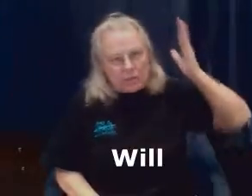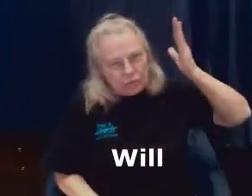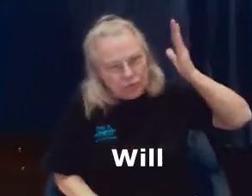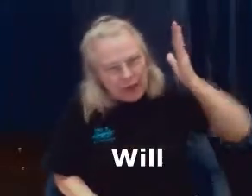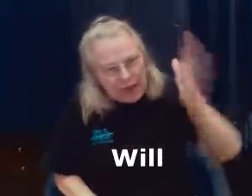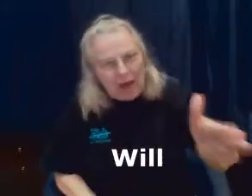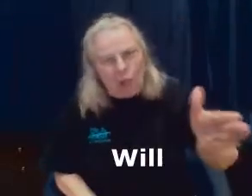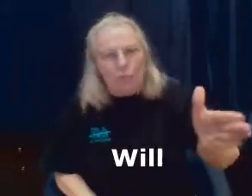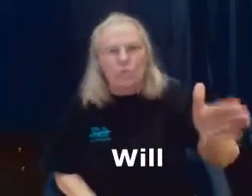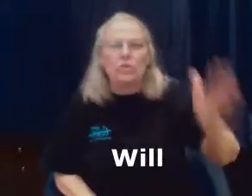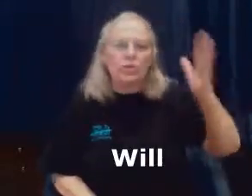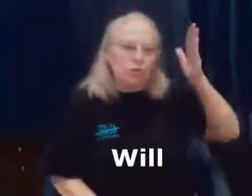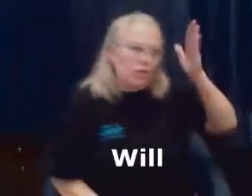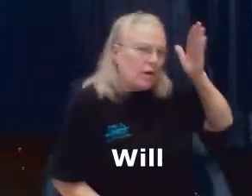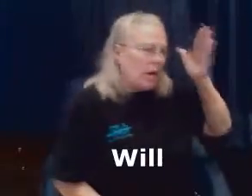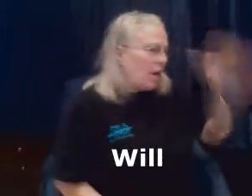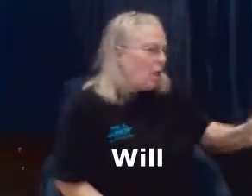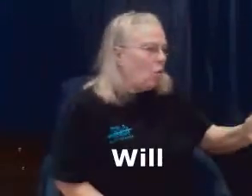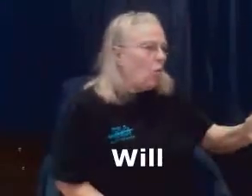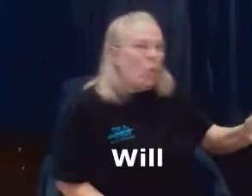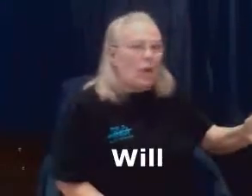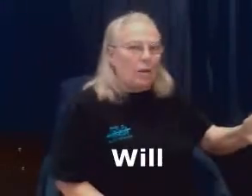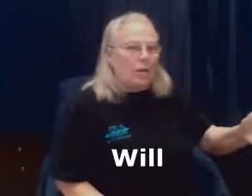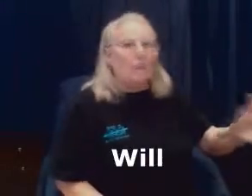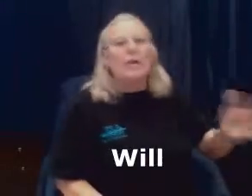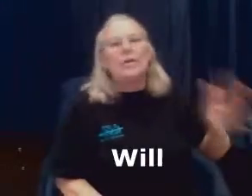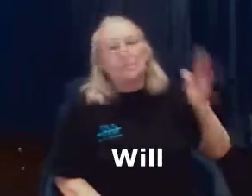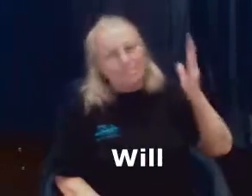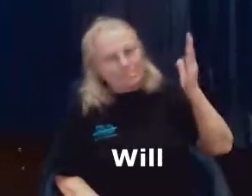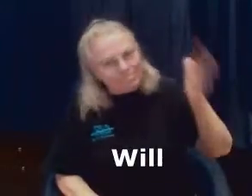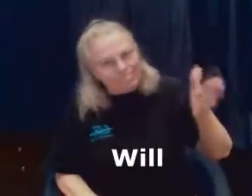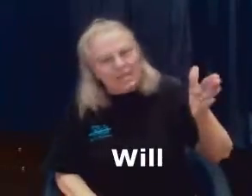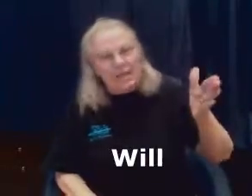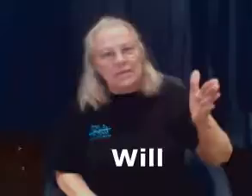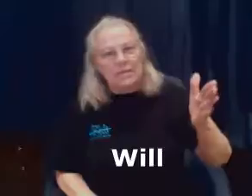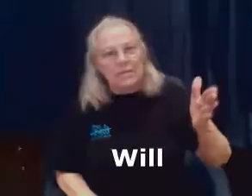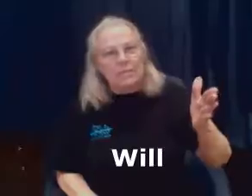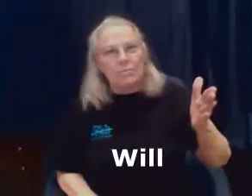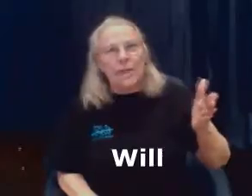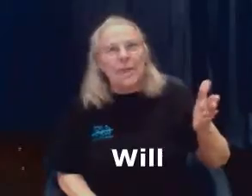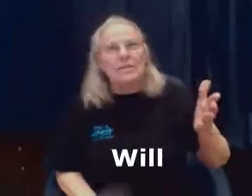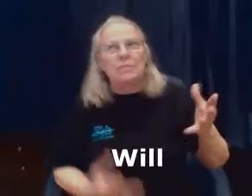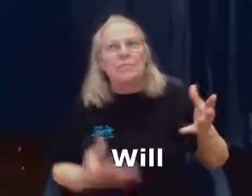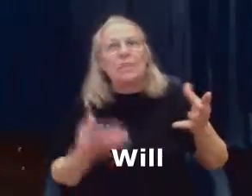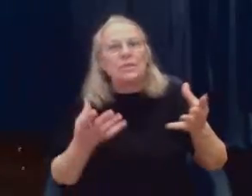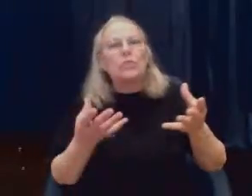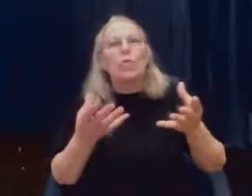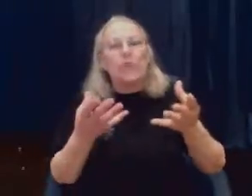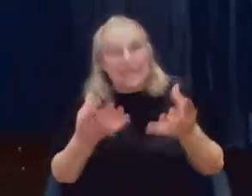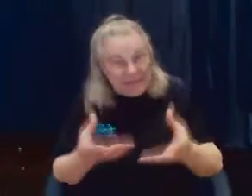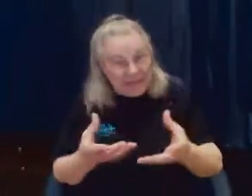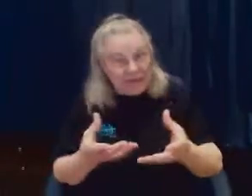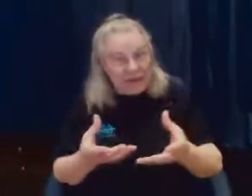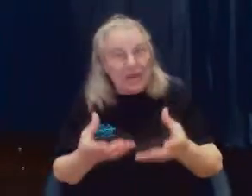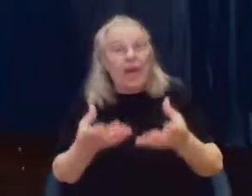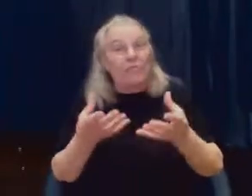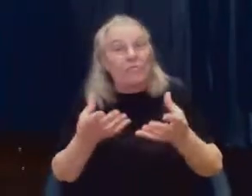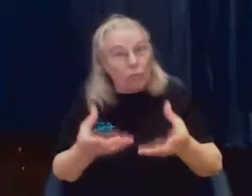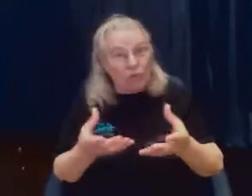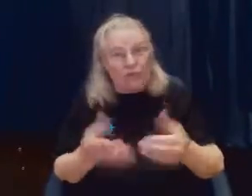you outward, straight out, will. It makes it much more definite and forceful.